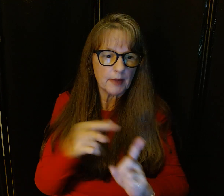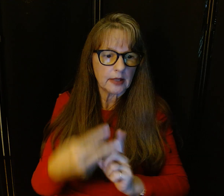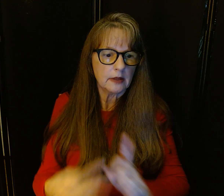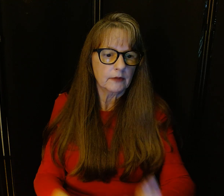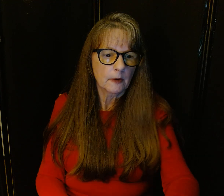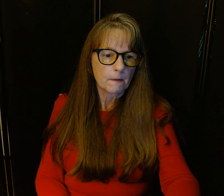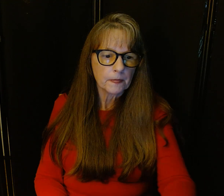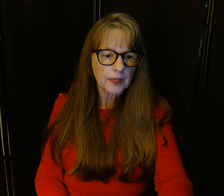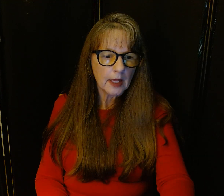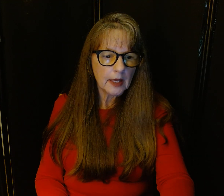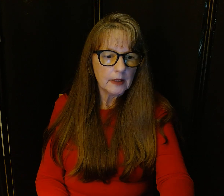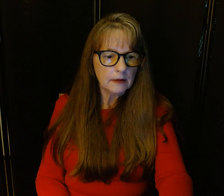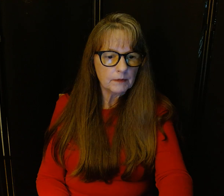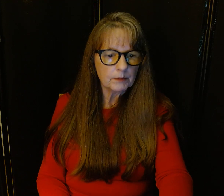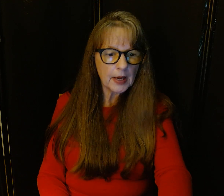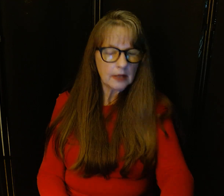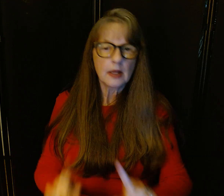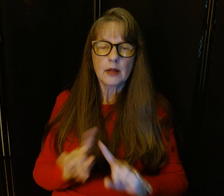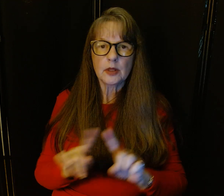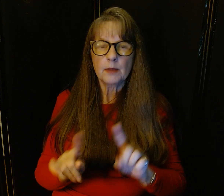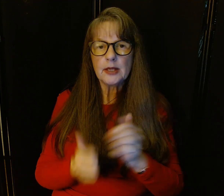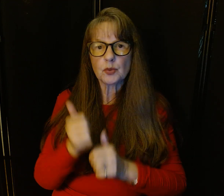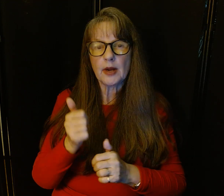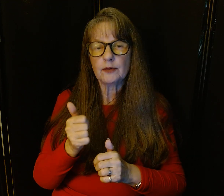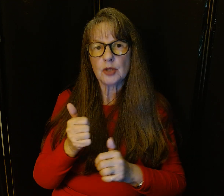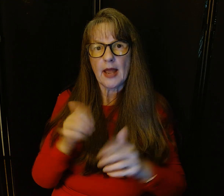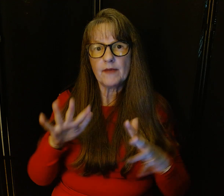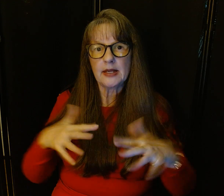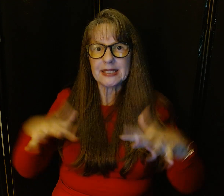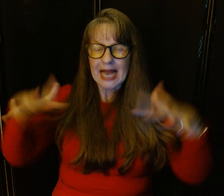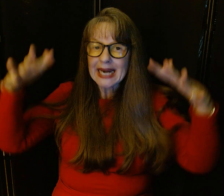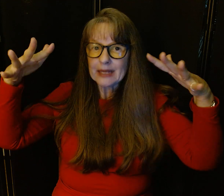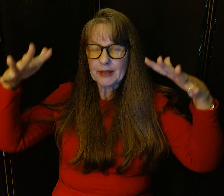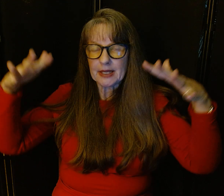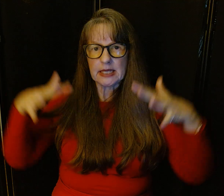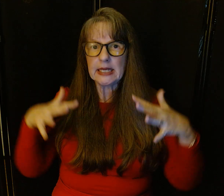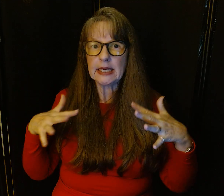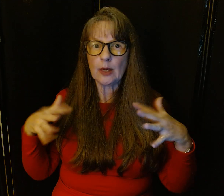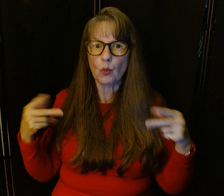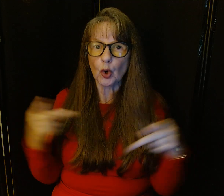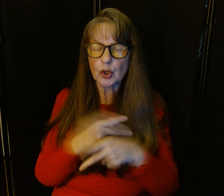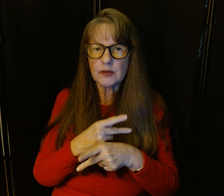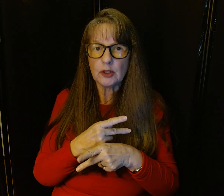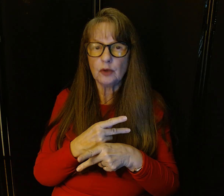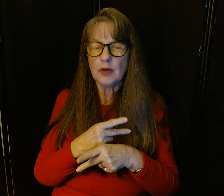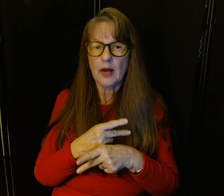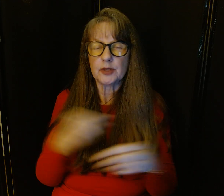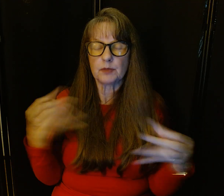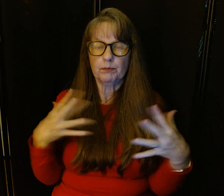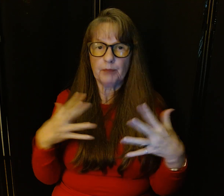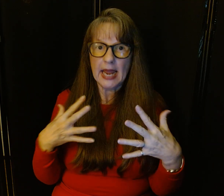perspective. But the best way to have that anxiety, because it can get worse, then you've got this